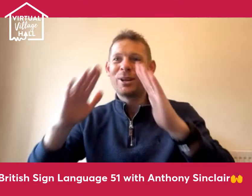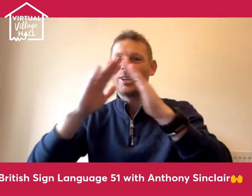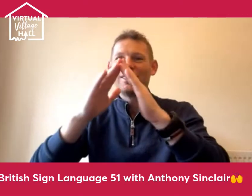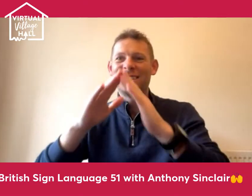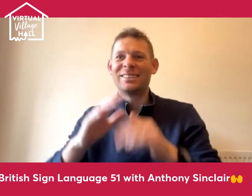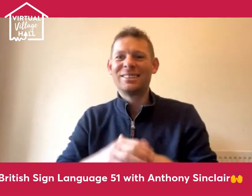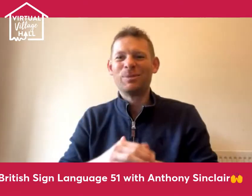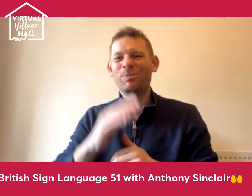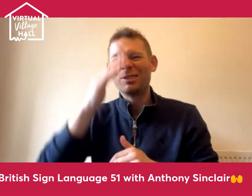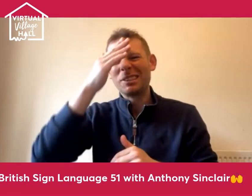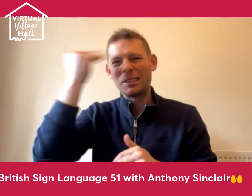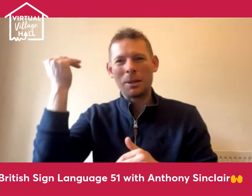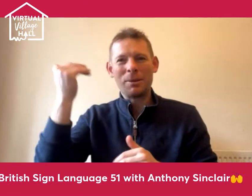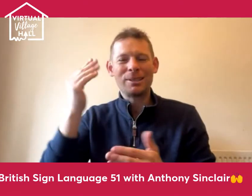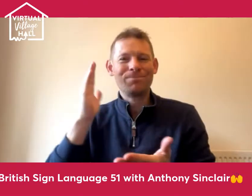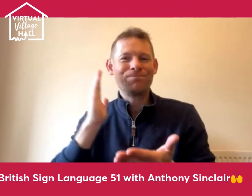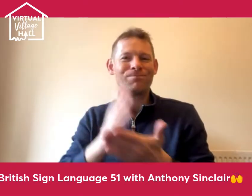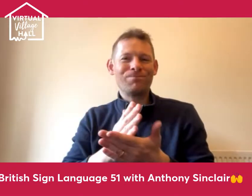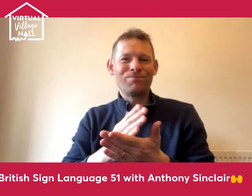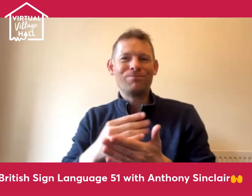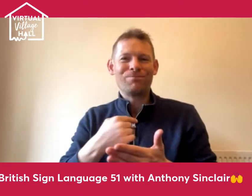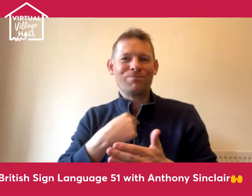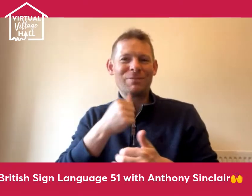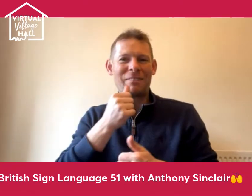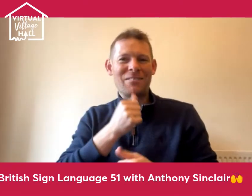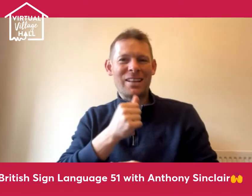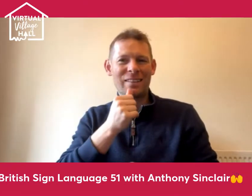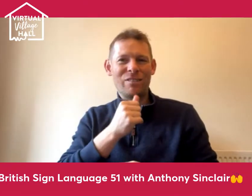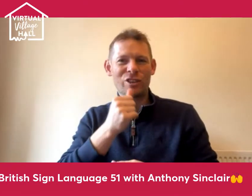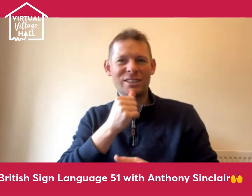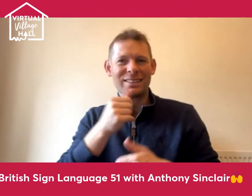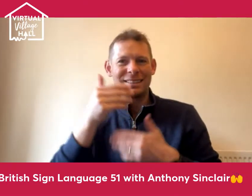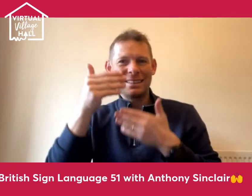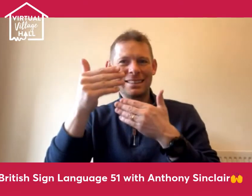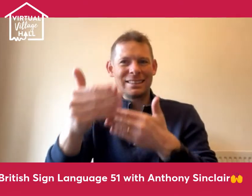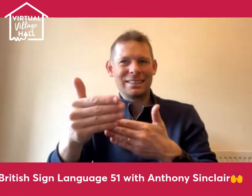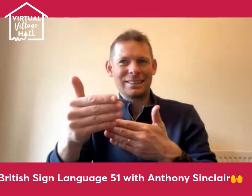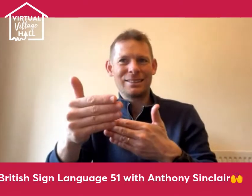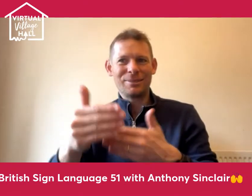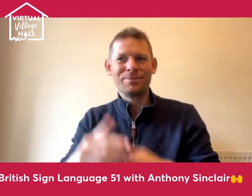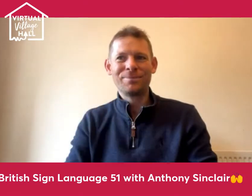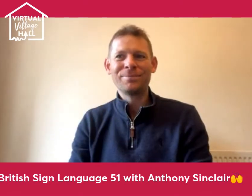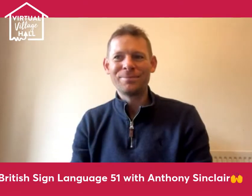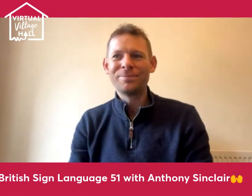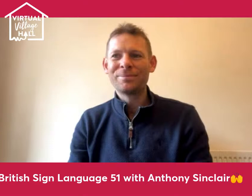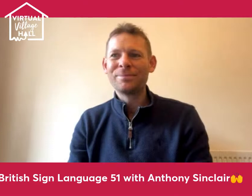lakes and lots of mountains that we can go walking in. So summer is my favorite season.